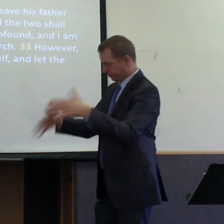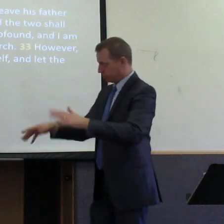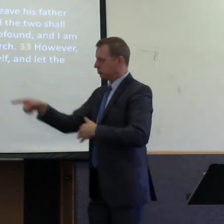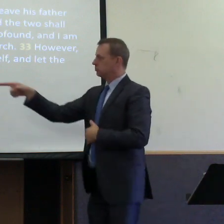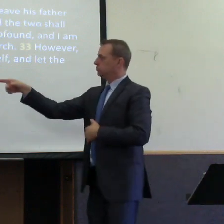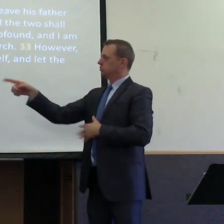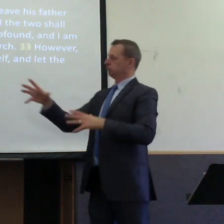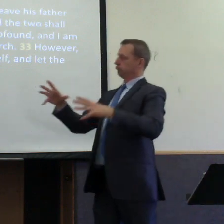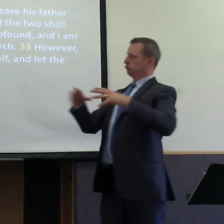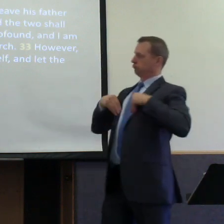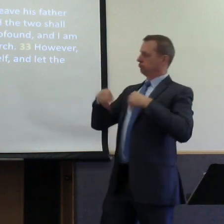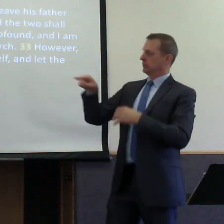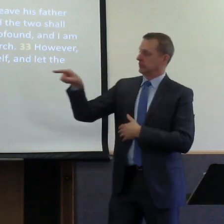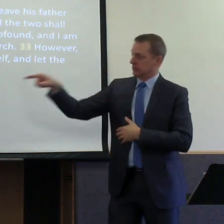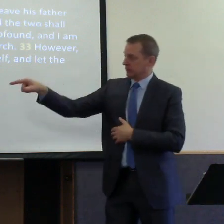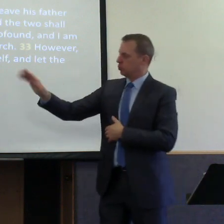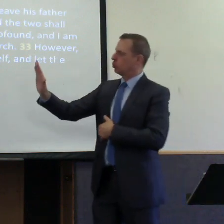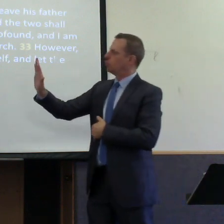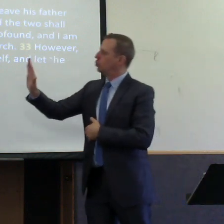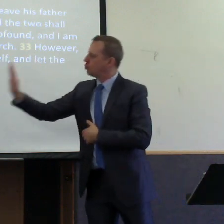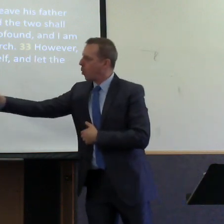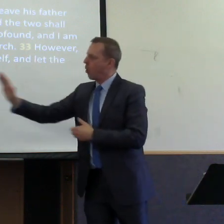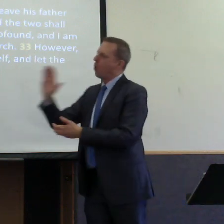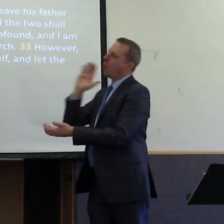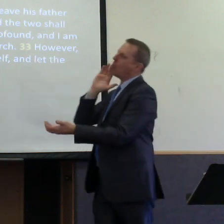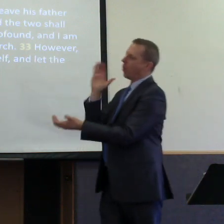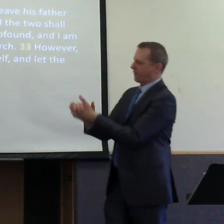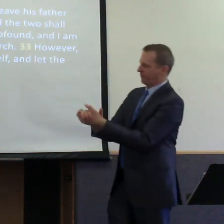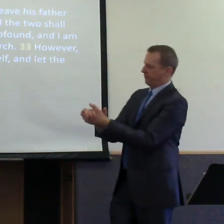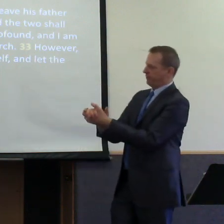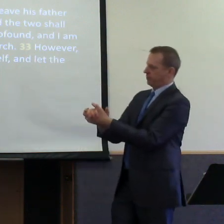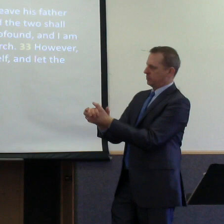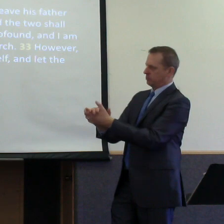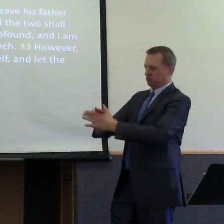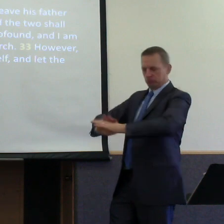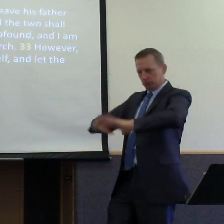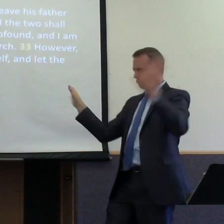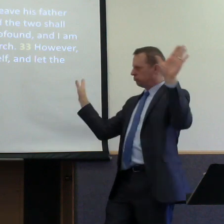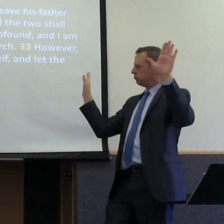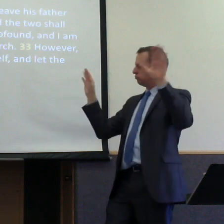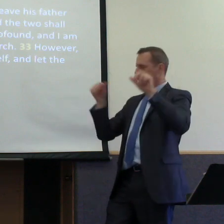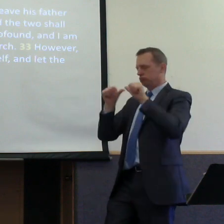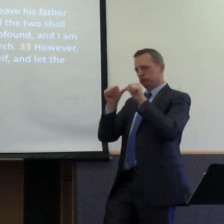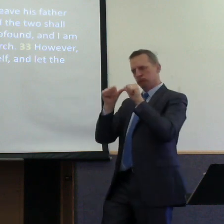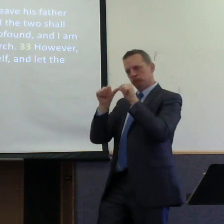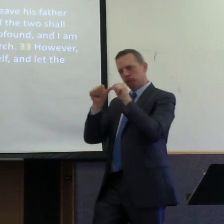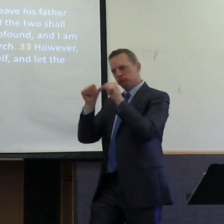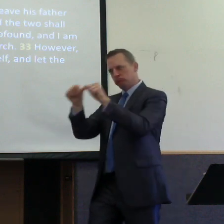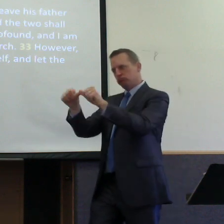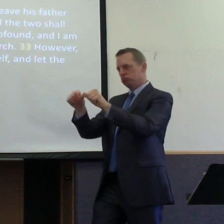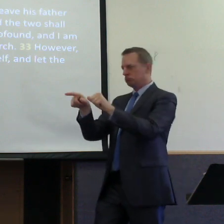You two have a gentleman accept her as your wife.